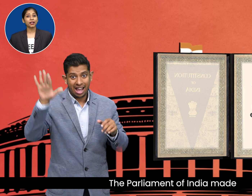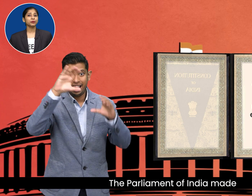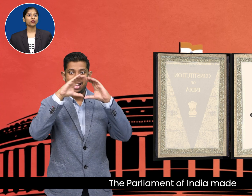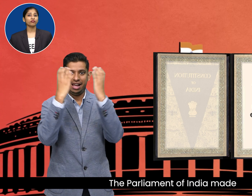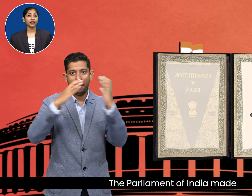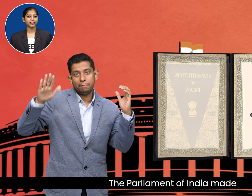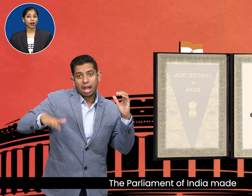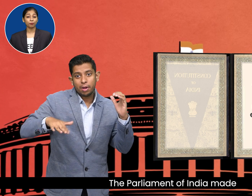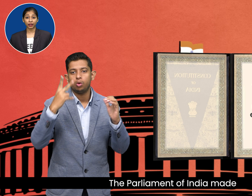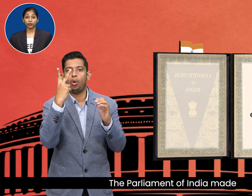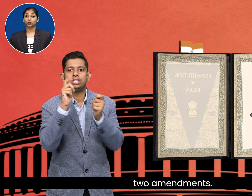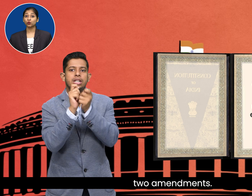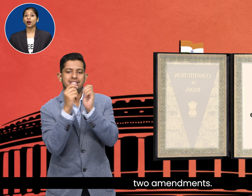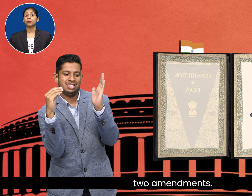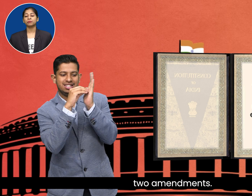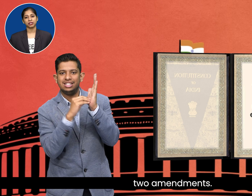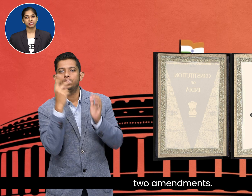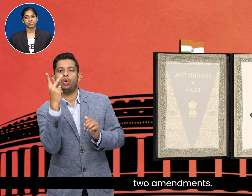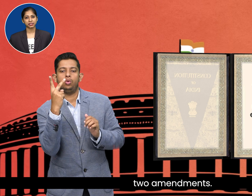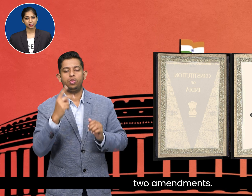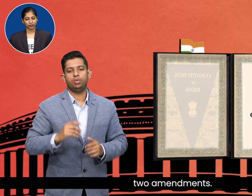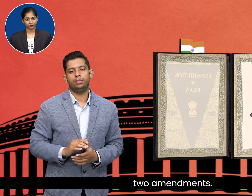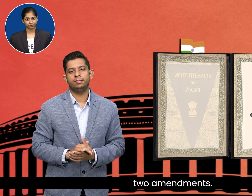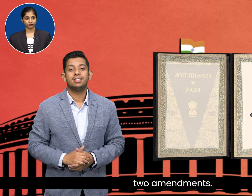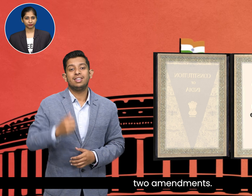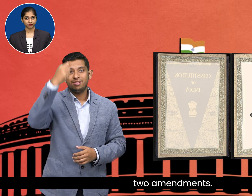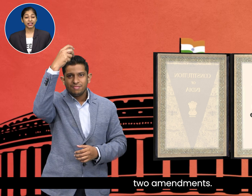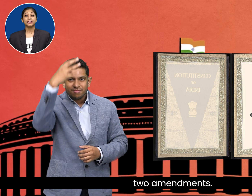The Parliament of India made 2 amendments.